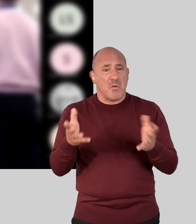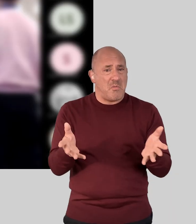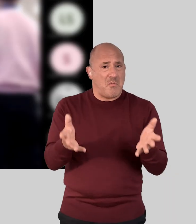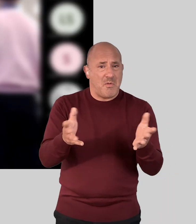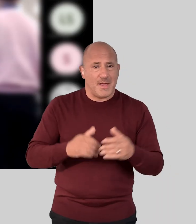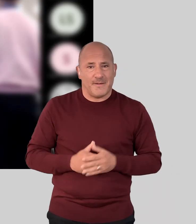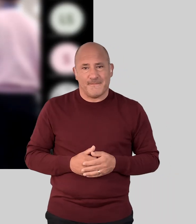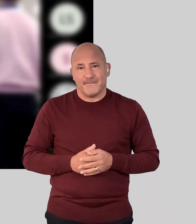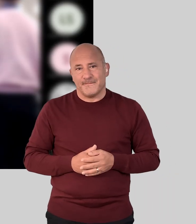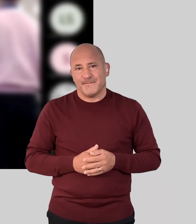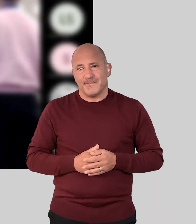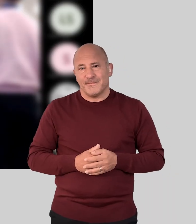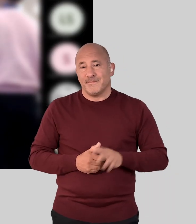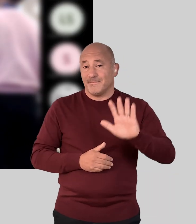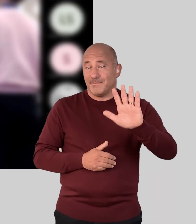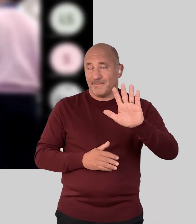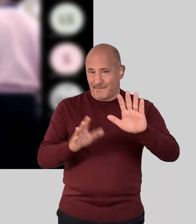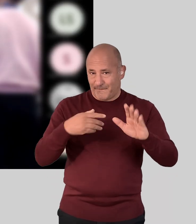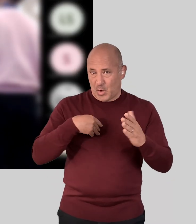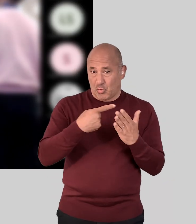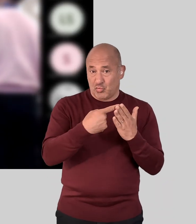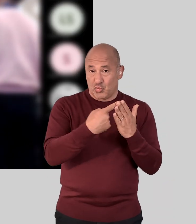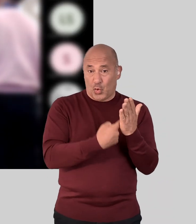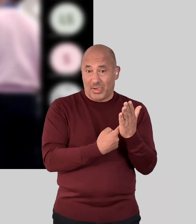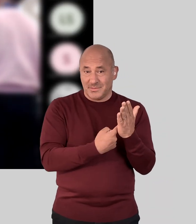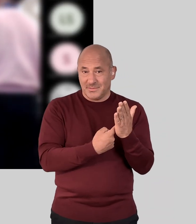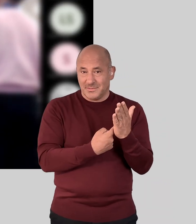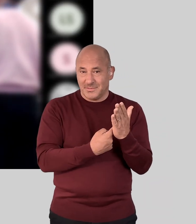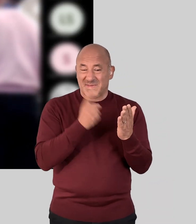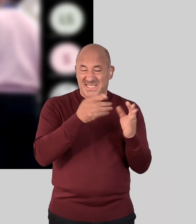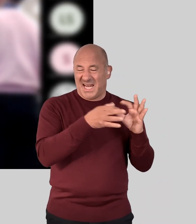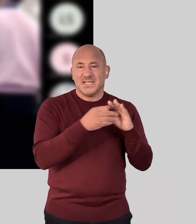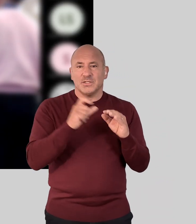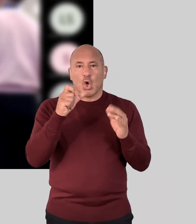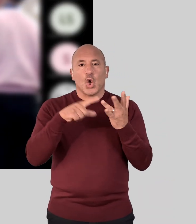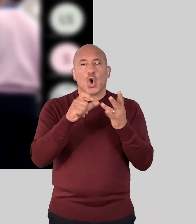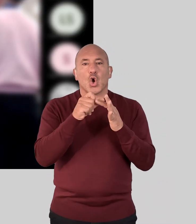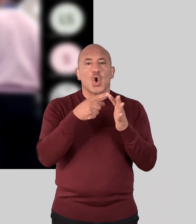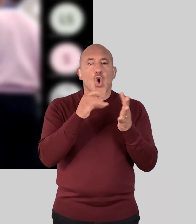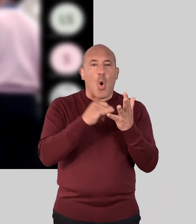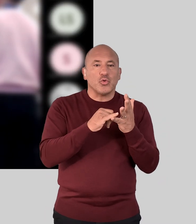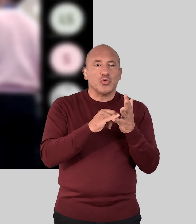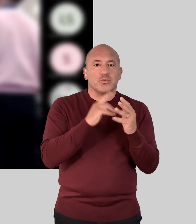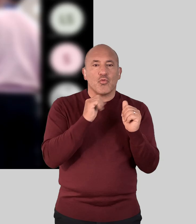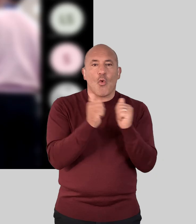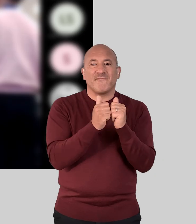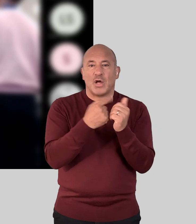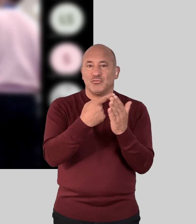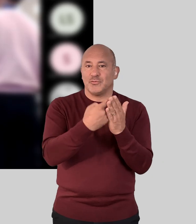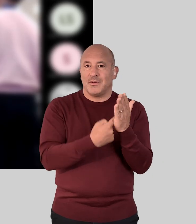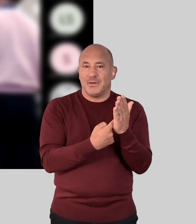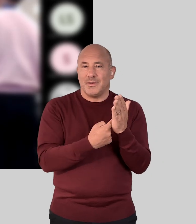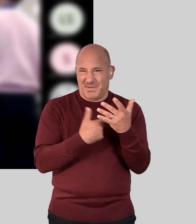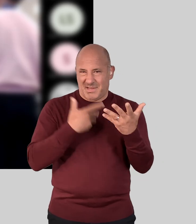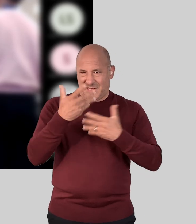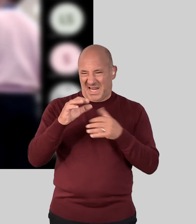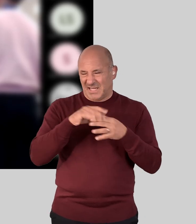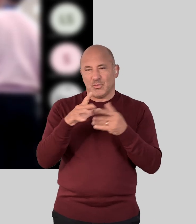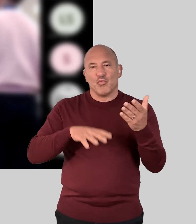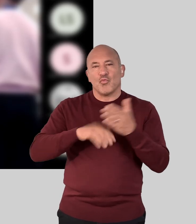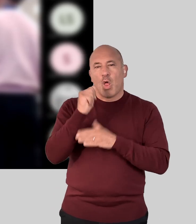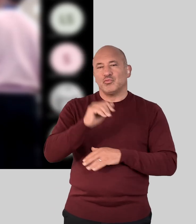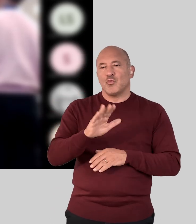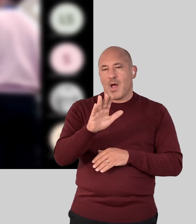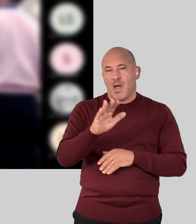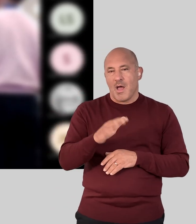the space, then you can. However, there are rules, and this is where we come back to the codes and conventions that